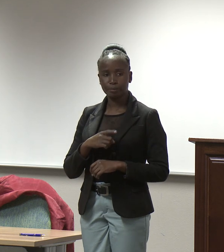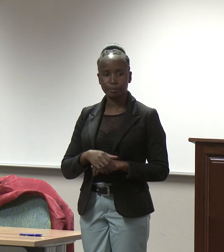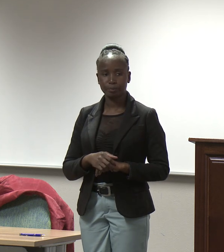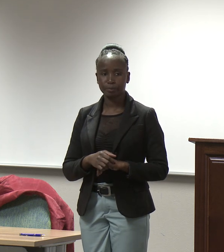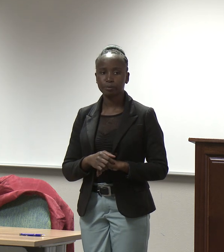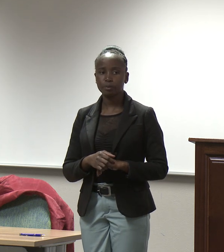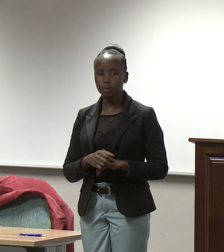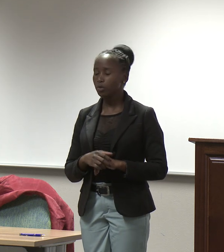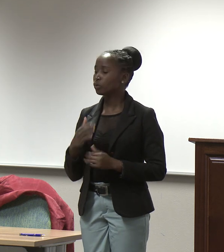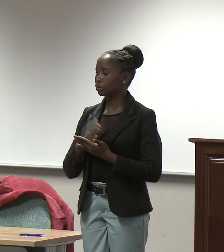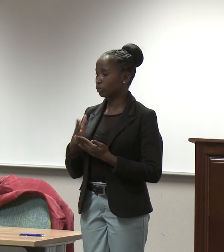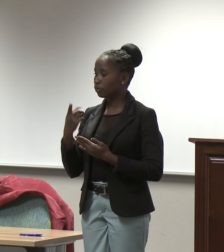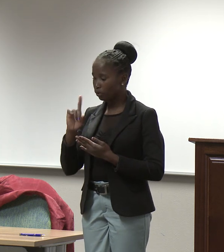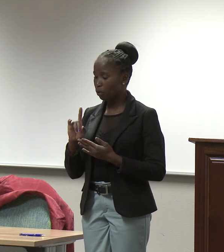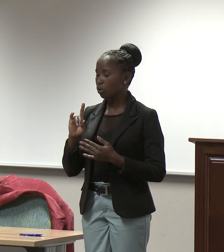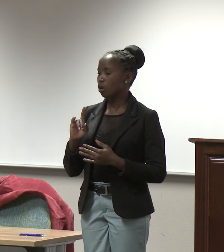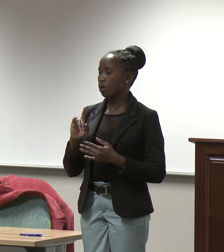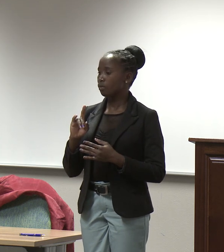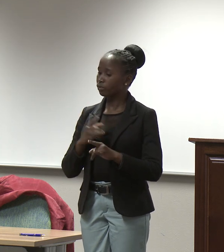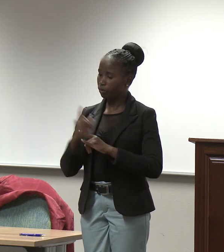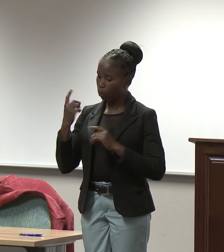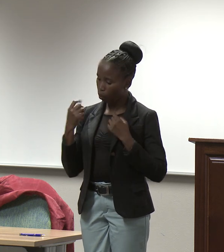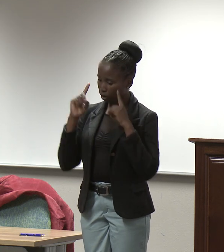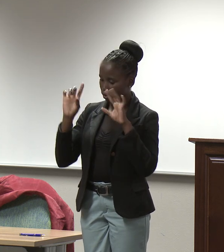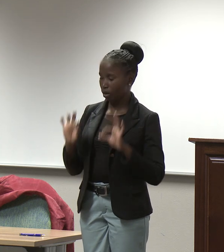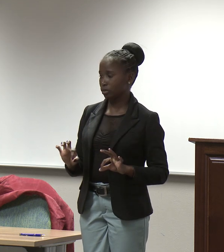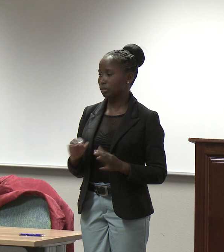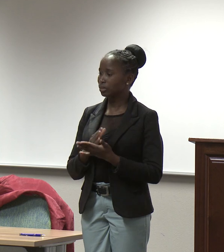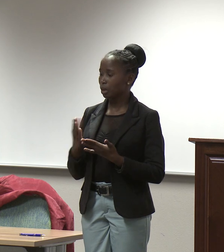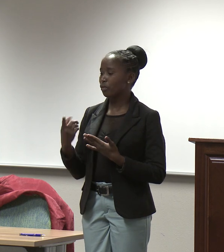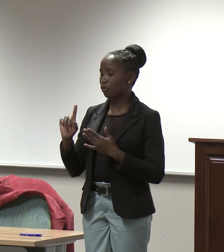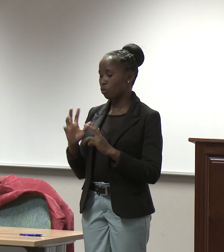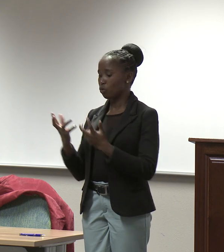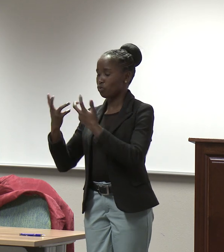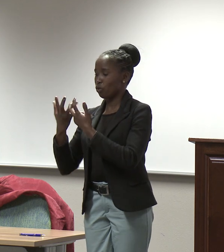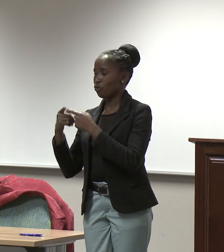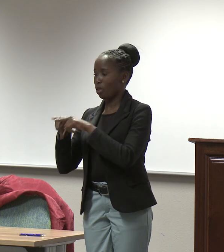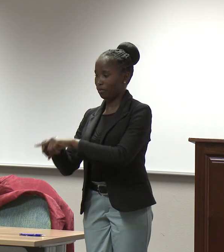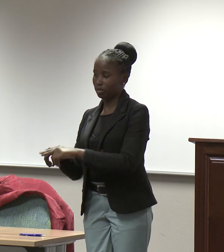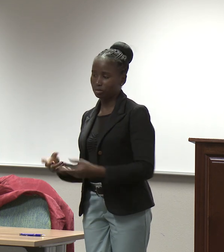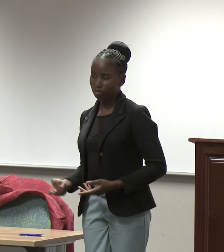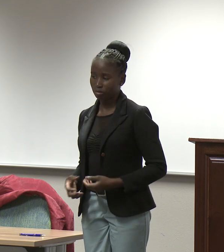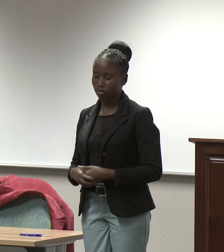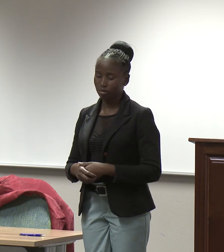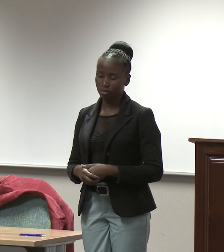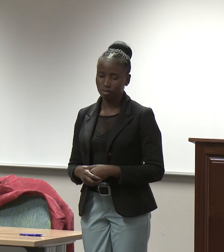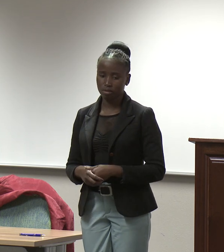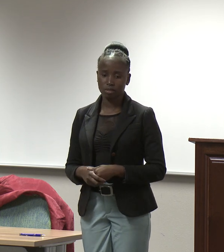for excellence, and others that were for relevance. Public intellectuals on one side,